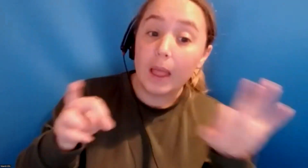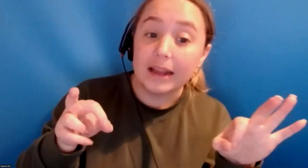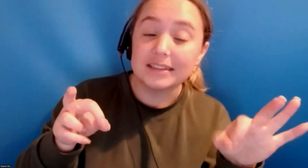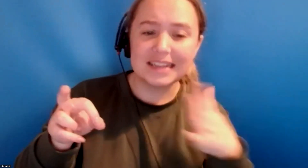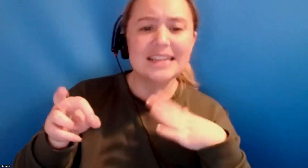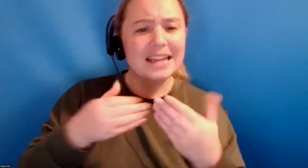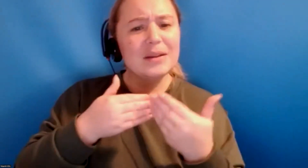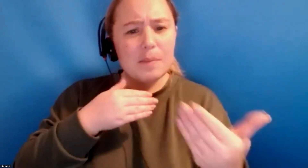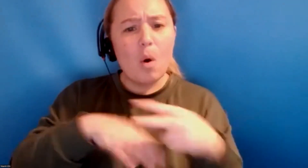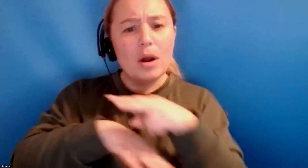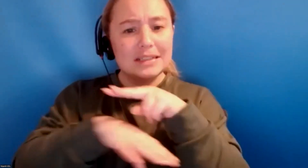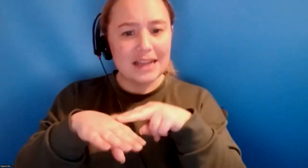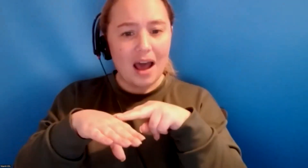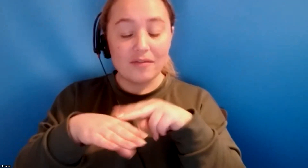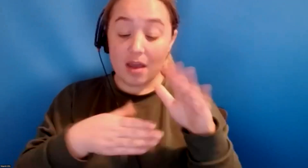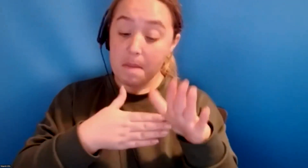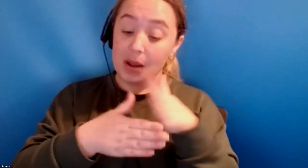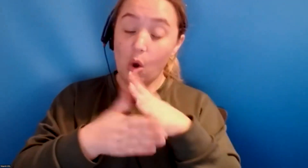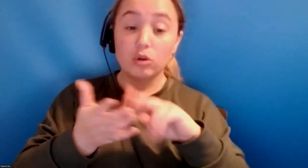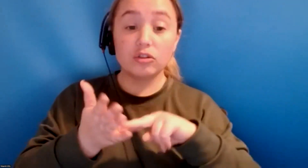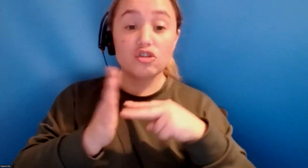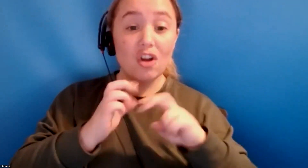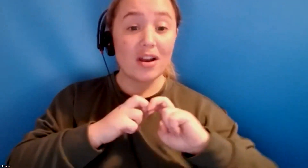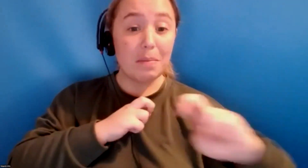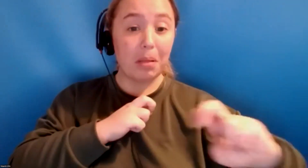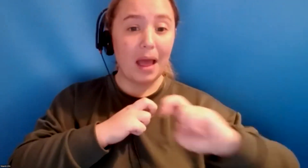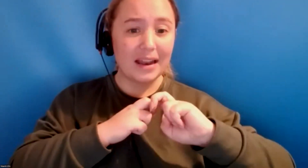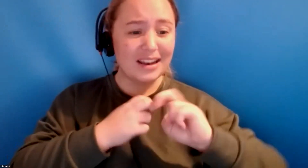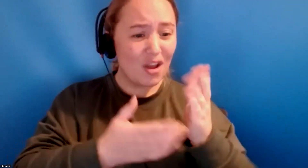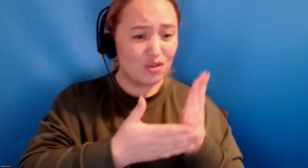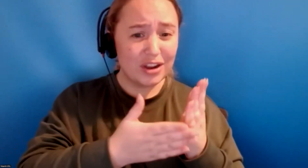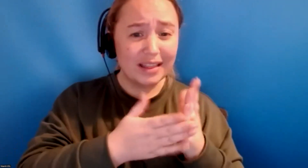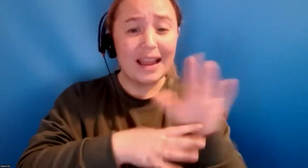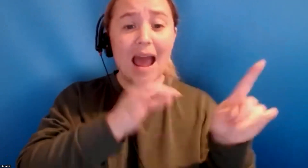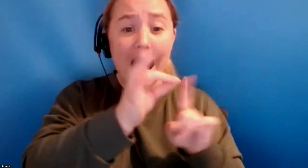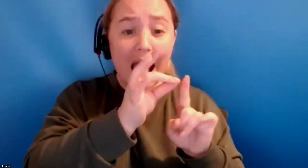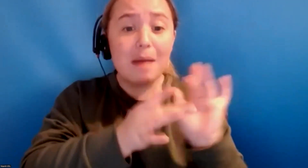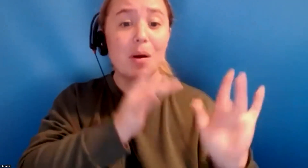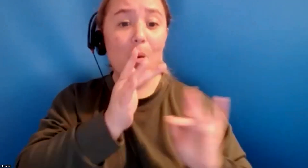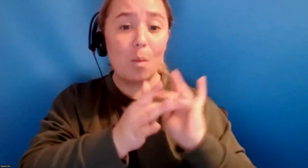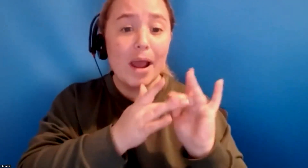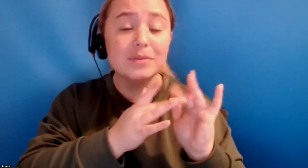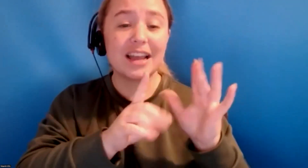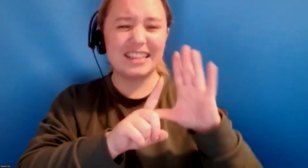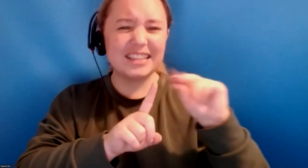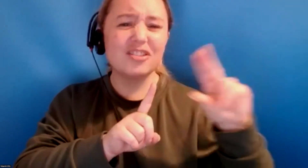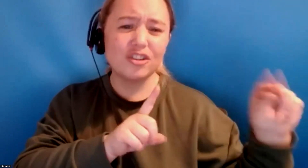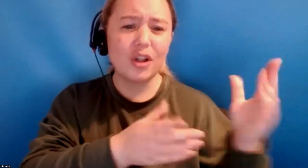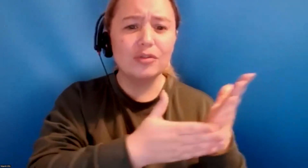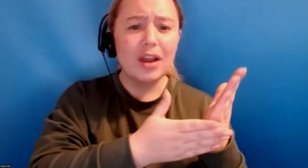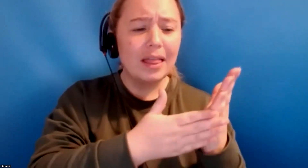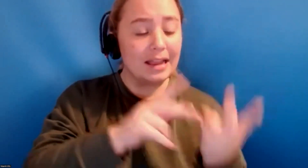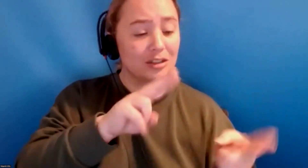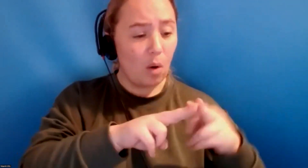because a lot of the journey planning is around digital, your apps, websites. If someone doesn't have a smartphone, that